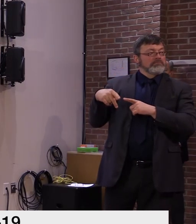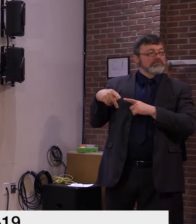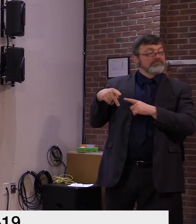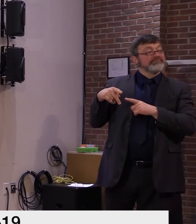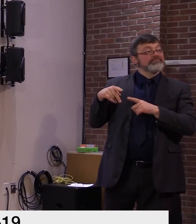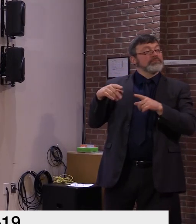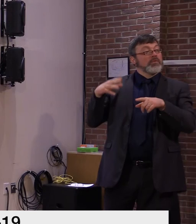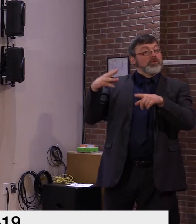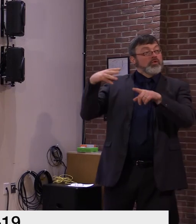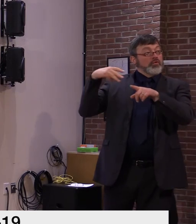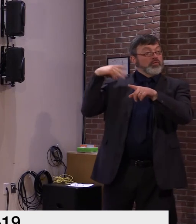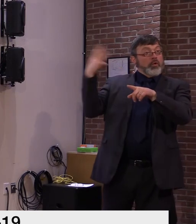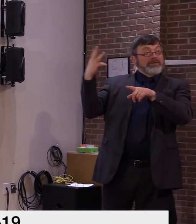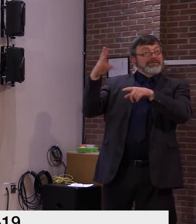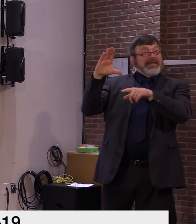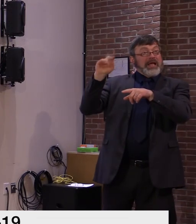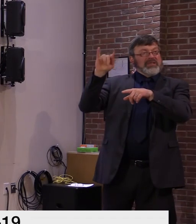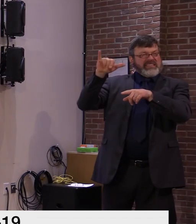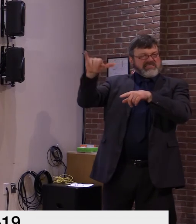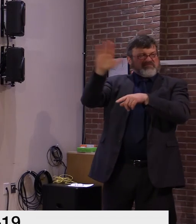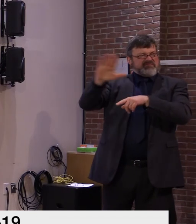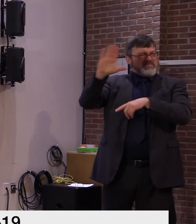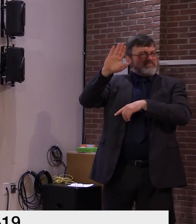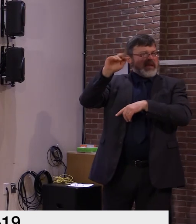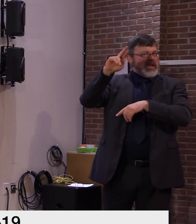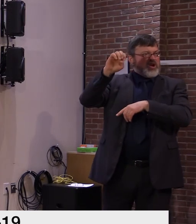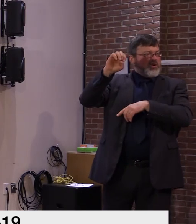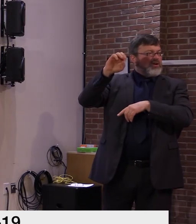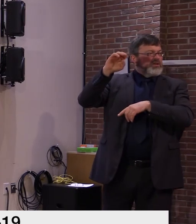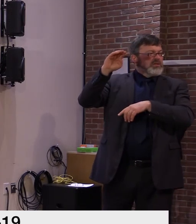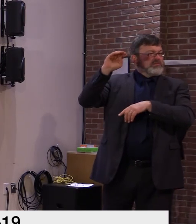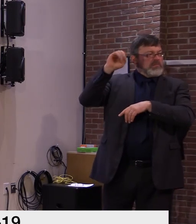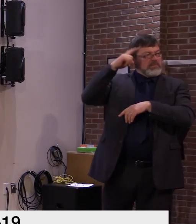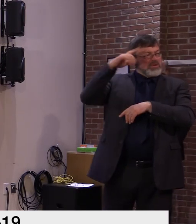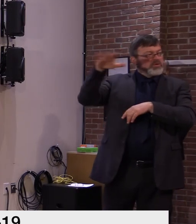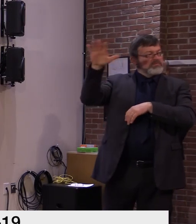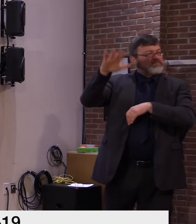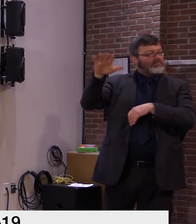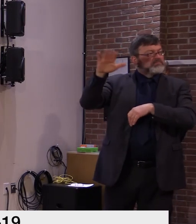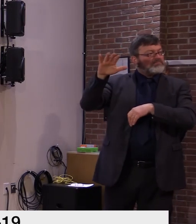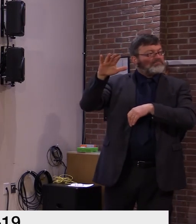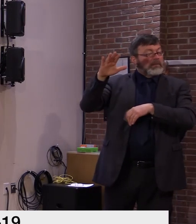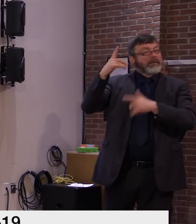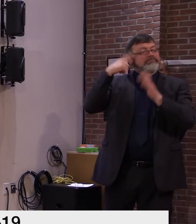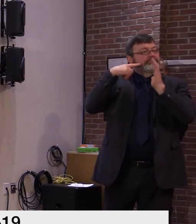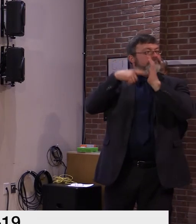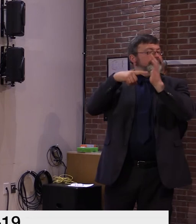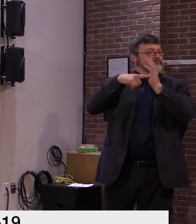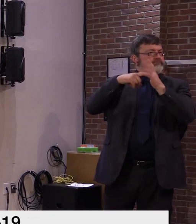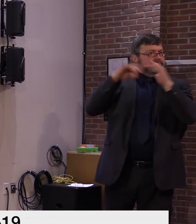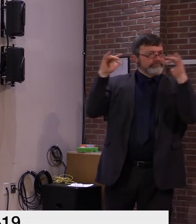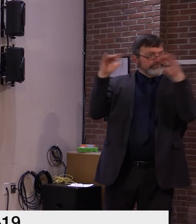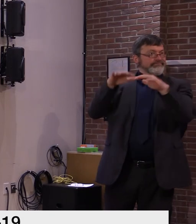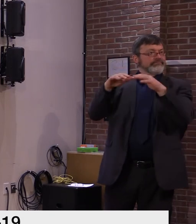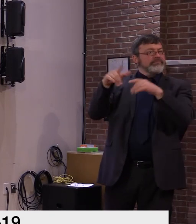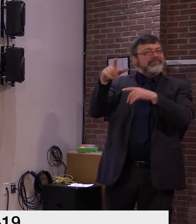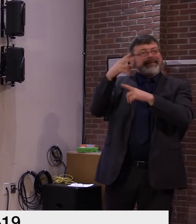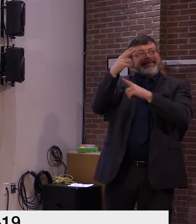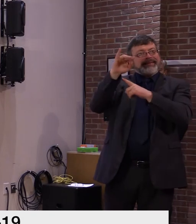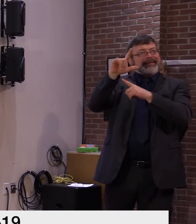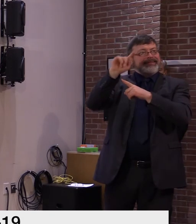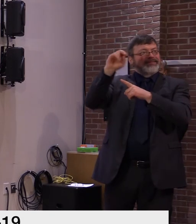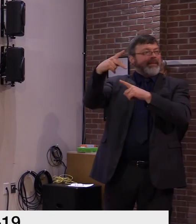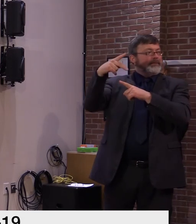homeless guests at the Hilltop Inn in Berlin. And there's a lot of testimonials raised by guests both describing like the strengths and weaknesses